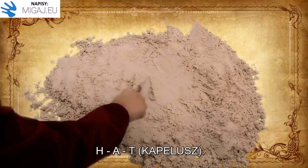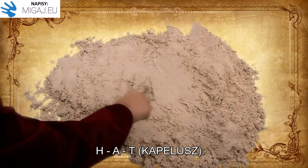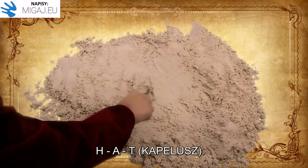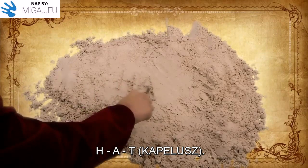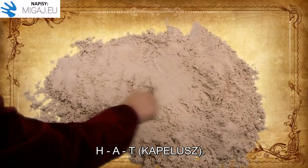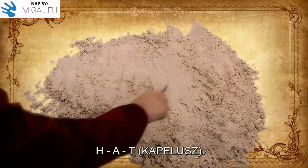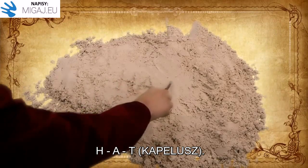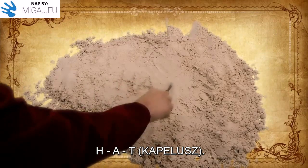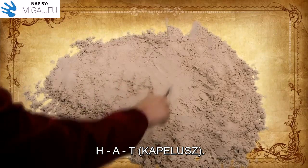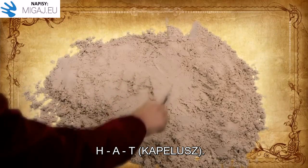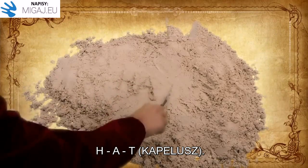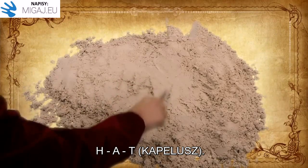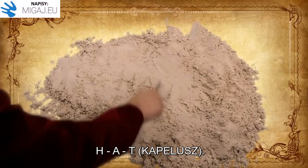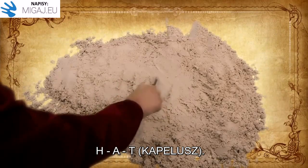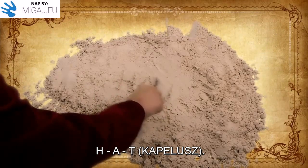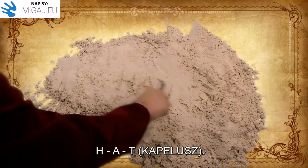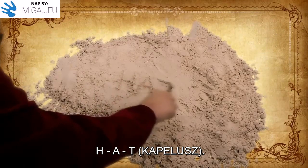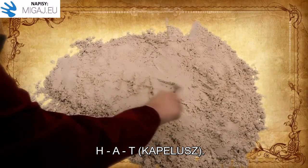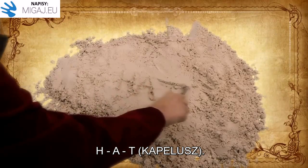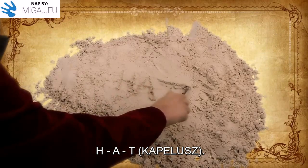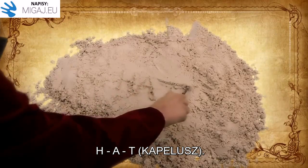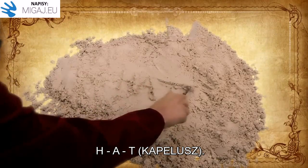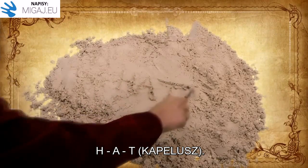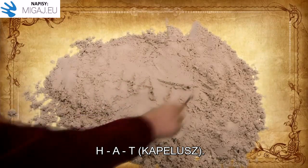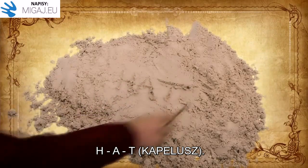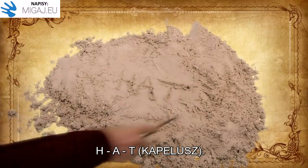A. T.